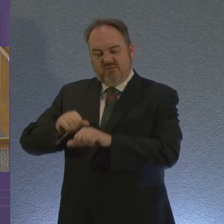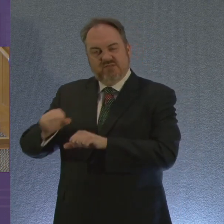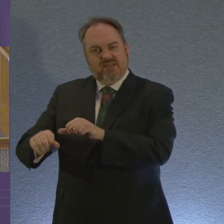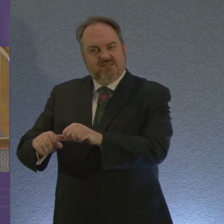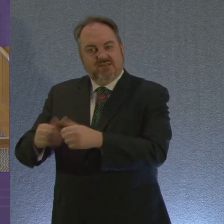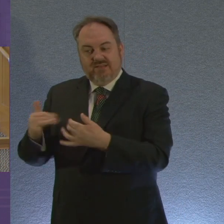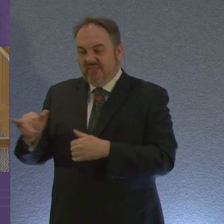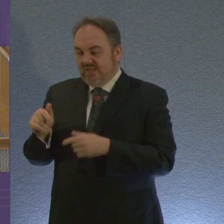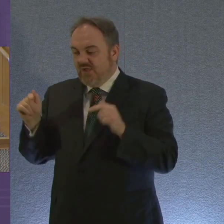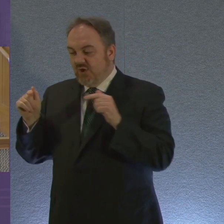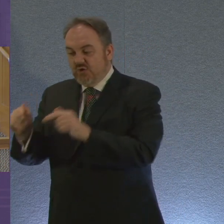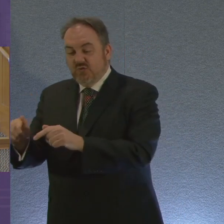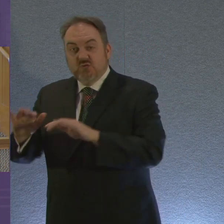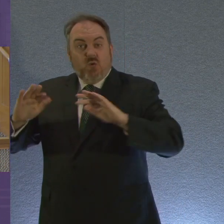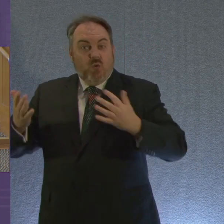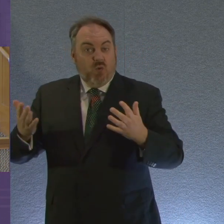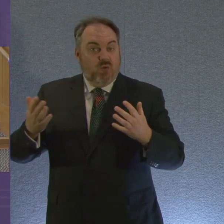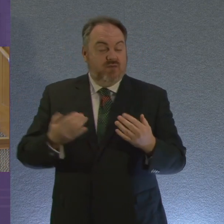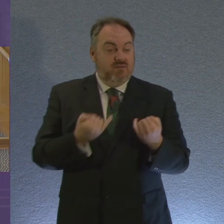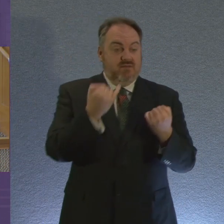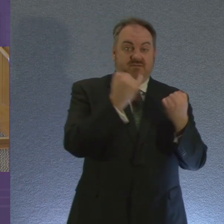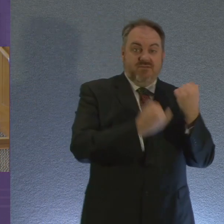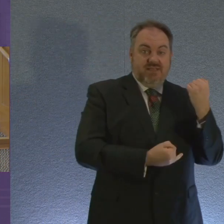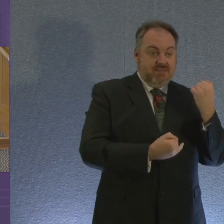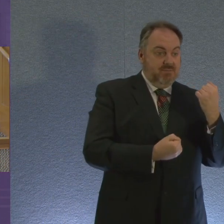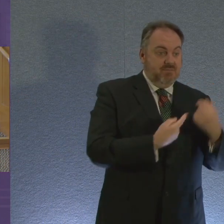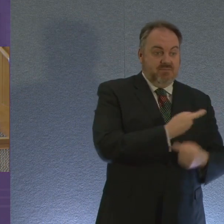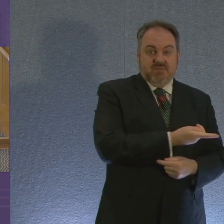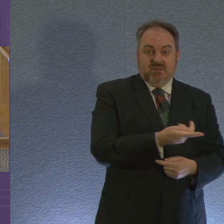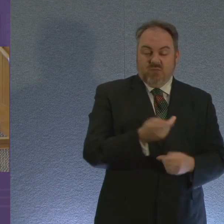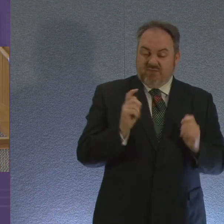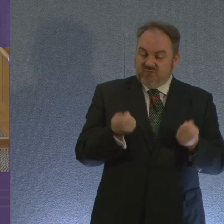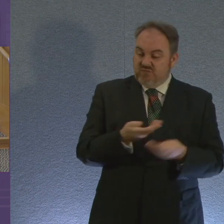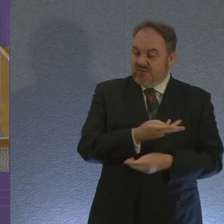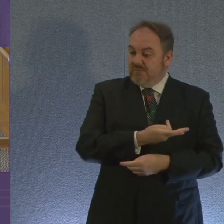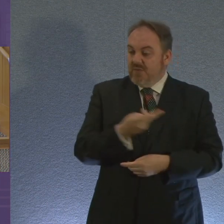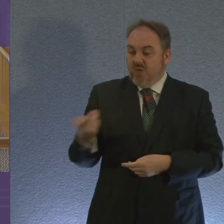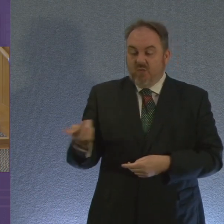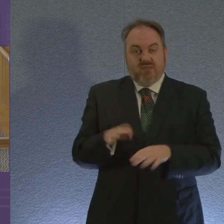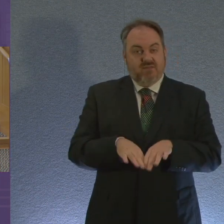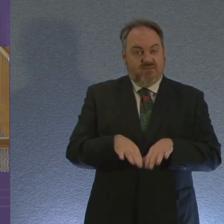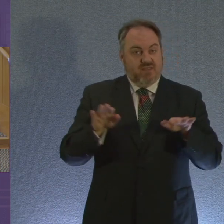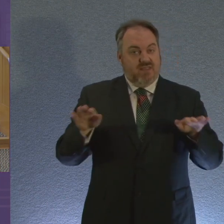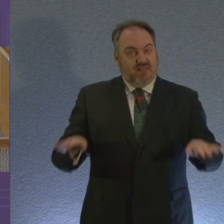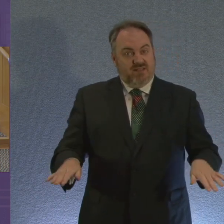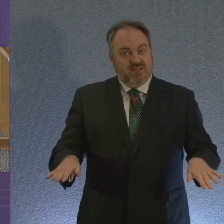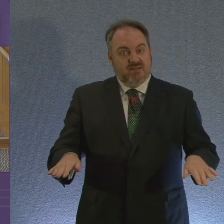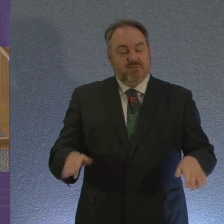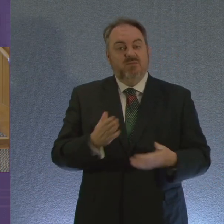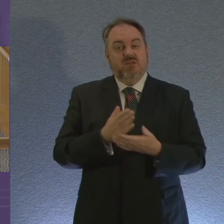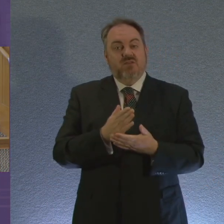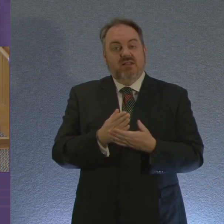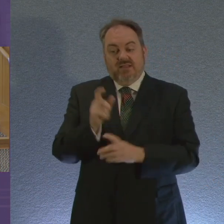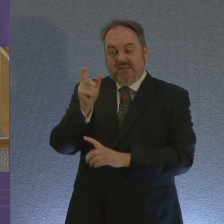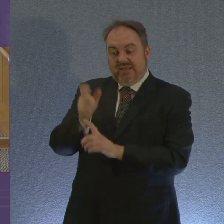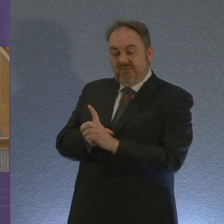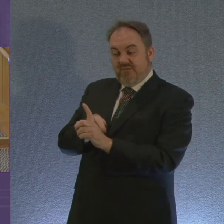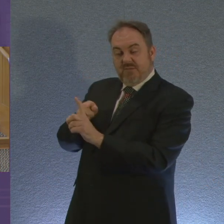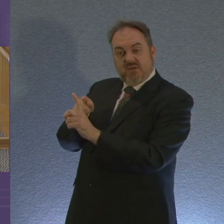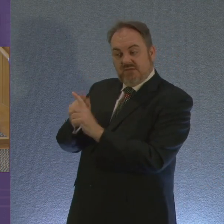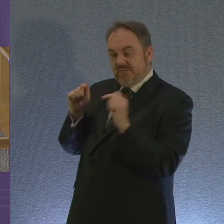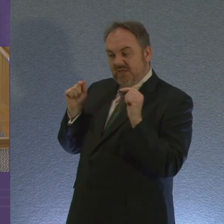that includes victims as well as defenders. But the rights and freedoms of the accused are paramount